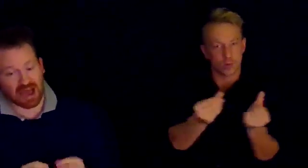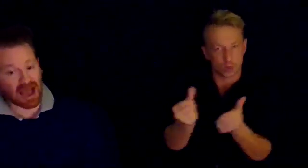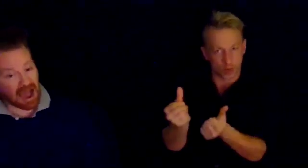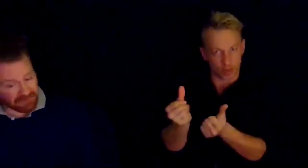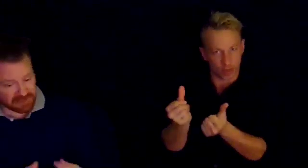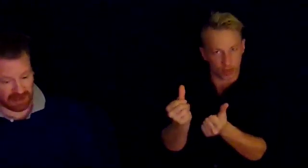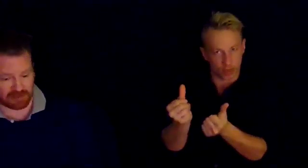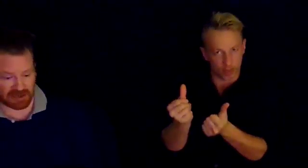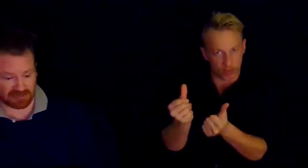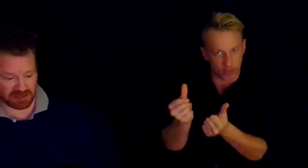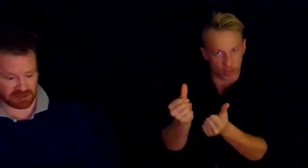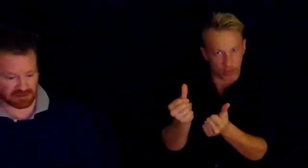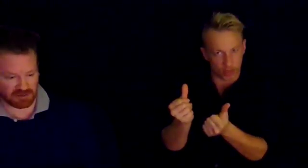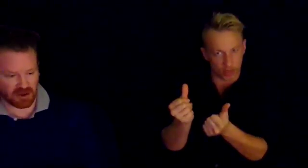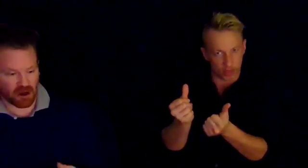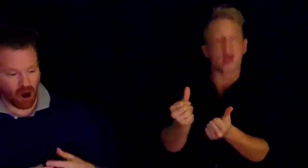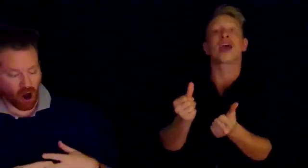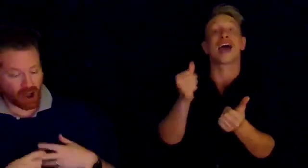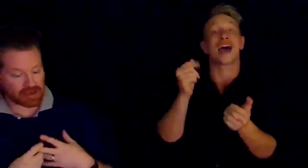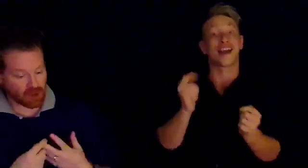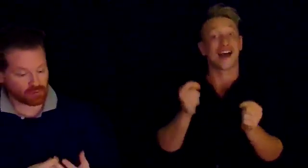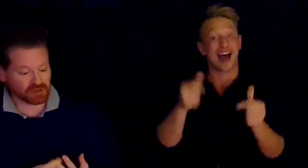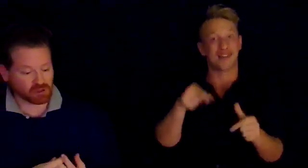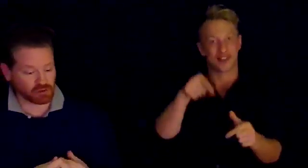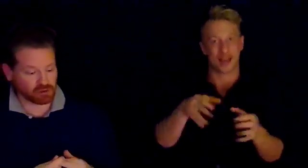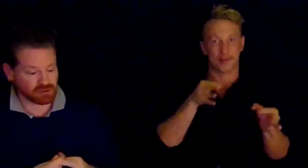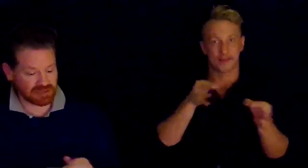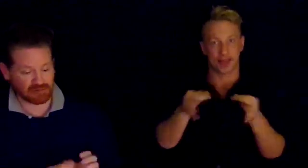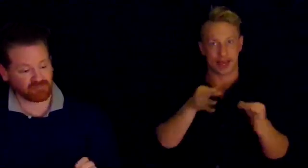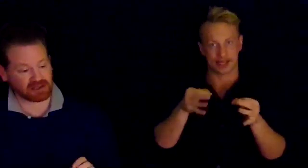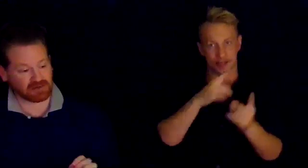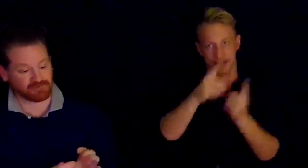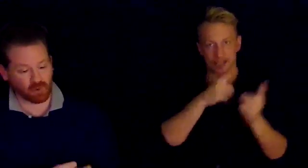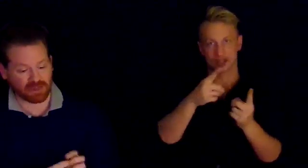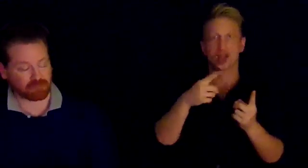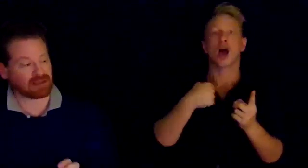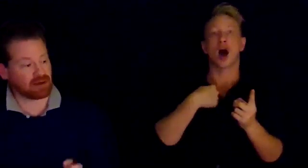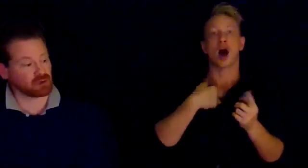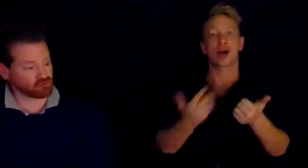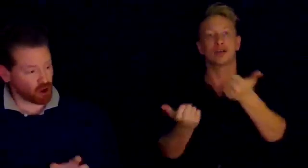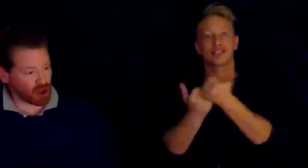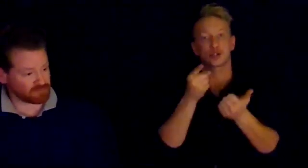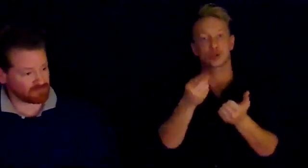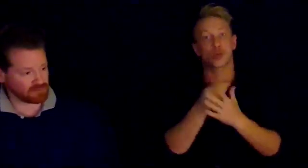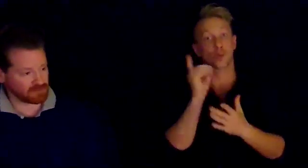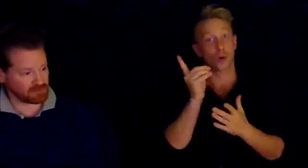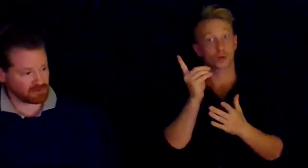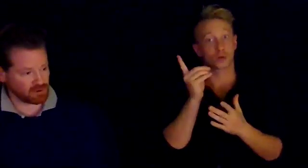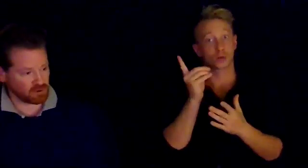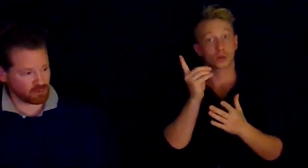of course, after that planning meeting, I am helping you getting ready for when that plan will